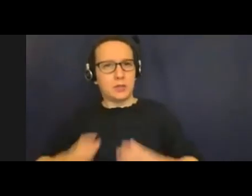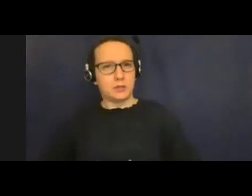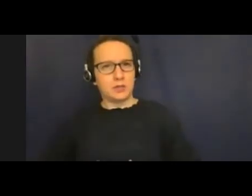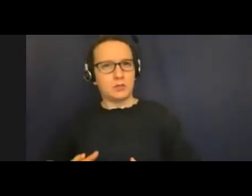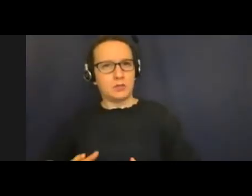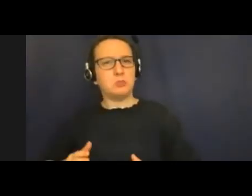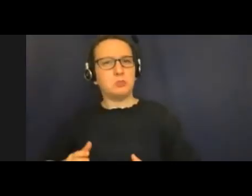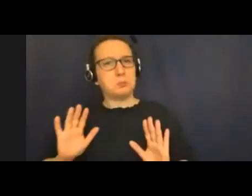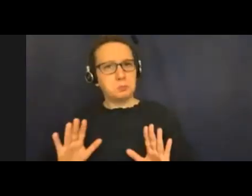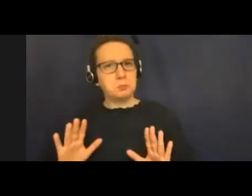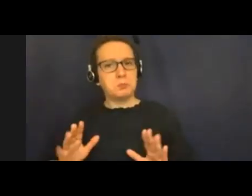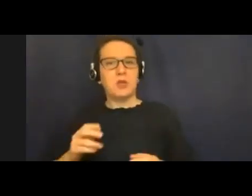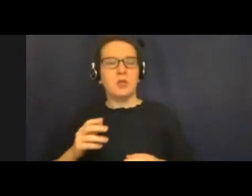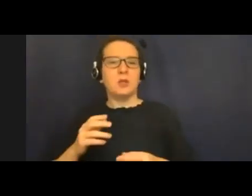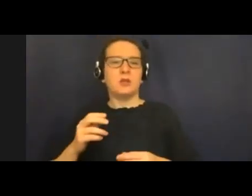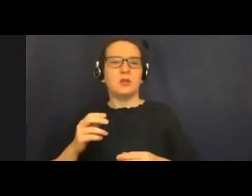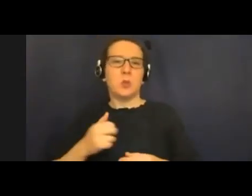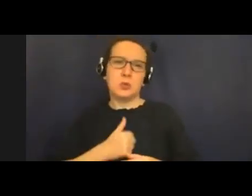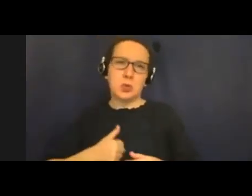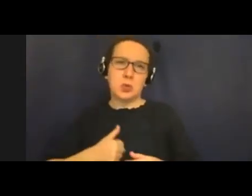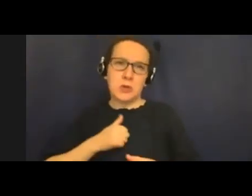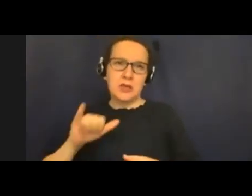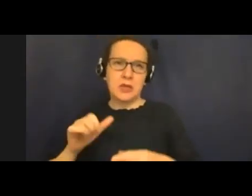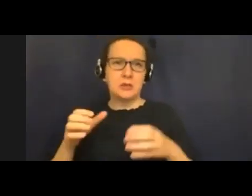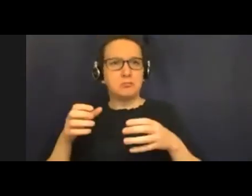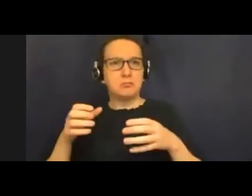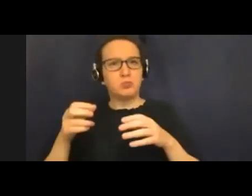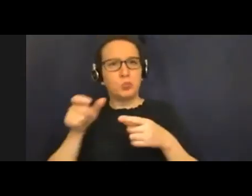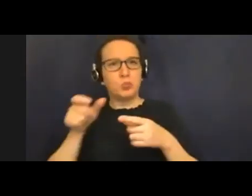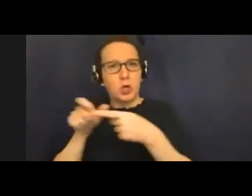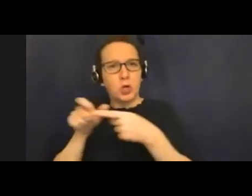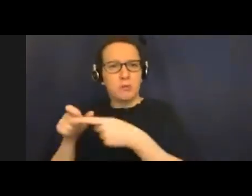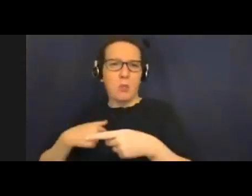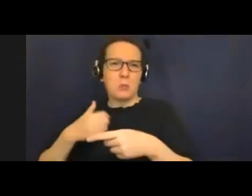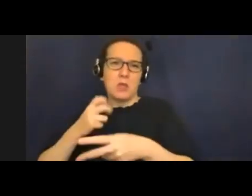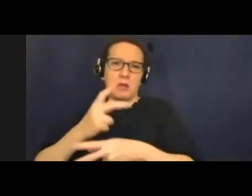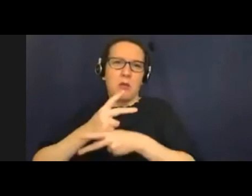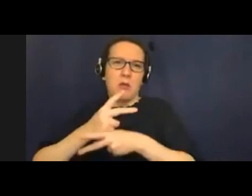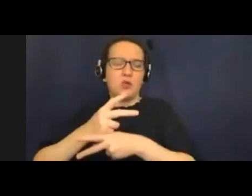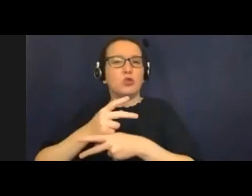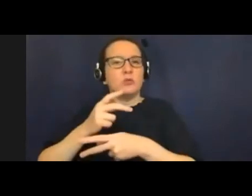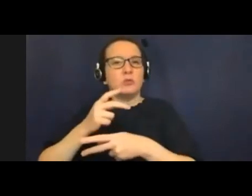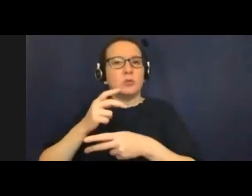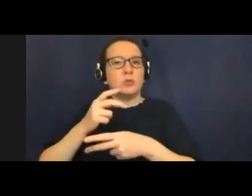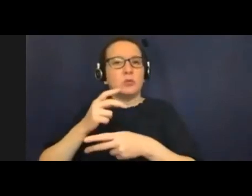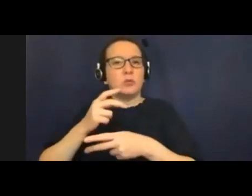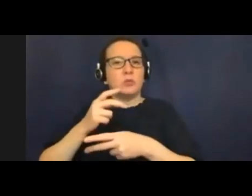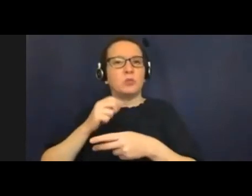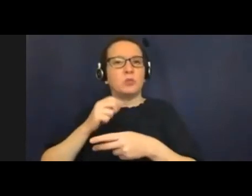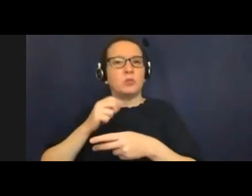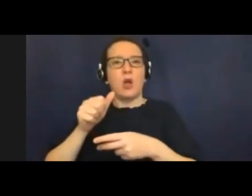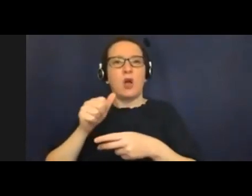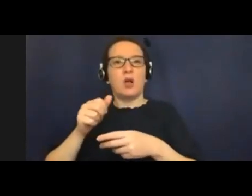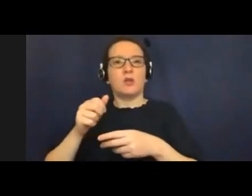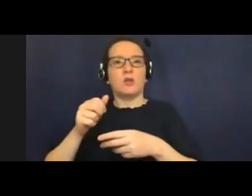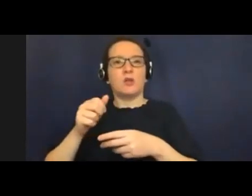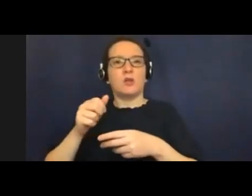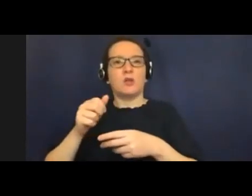especially when it's about the sanitary measures. So I would go back to the specific situation of the